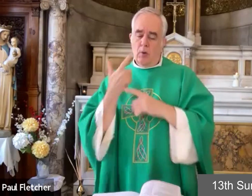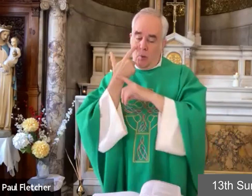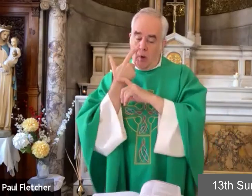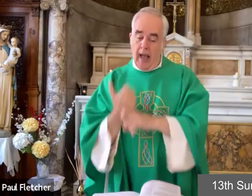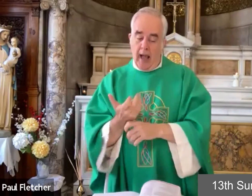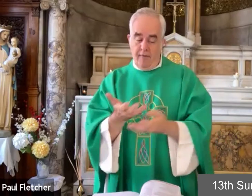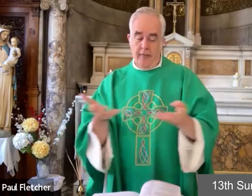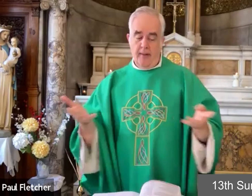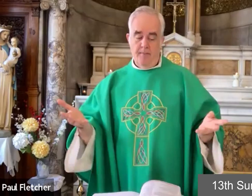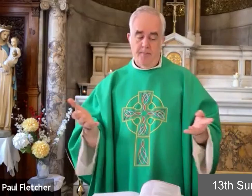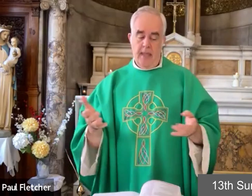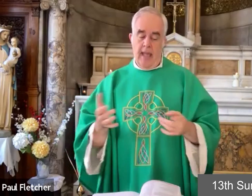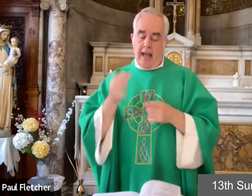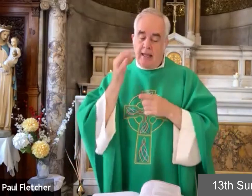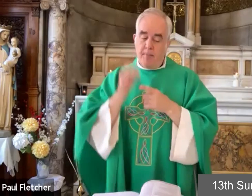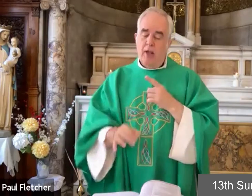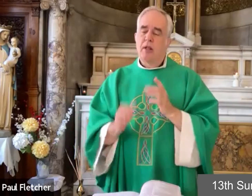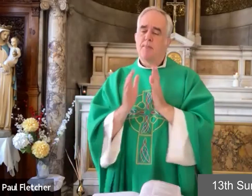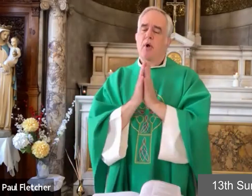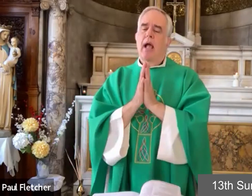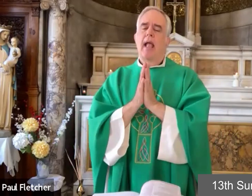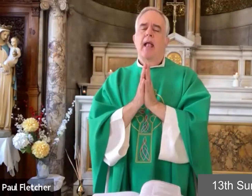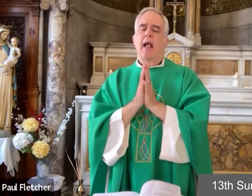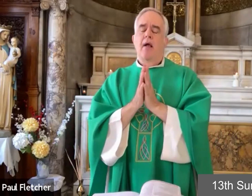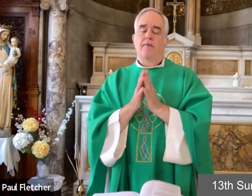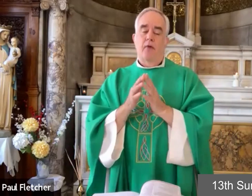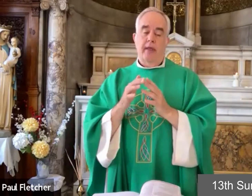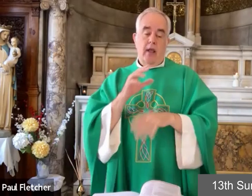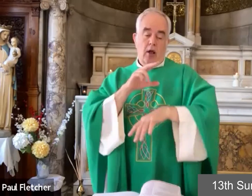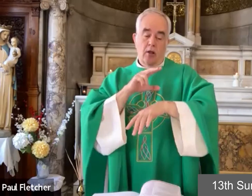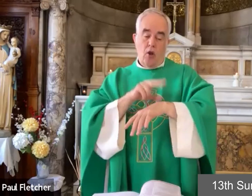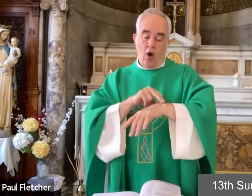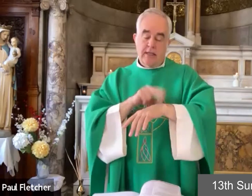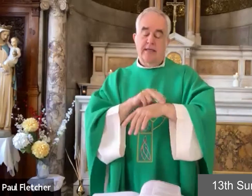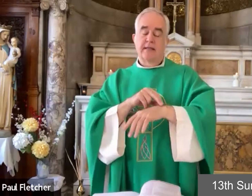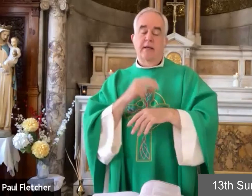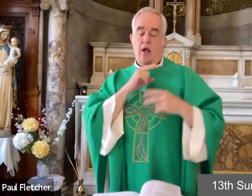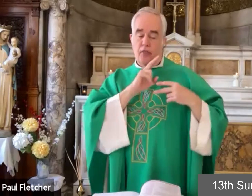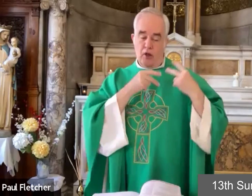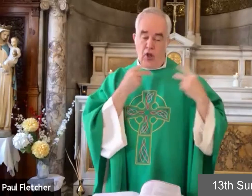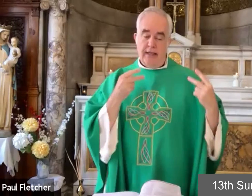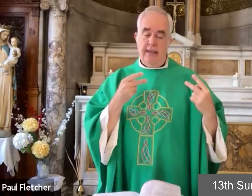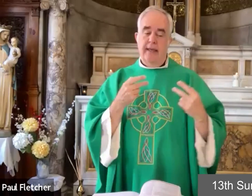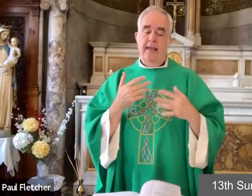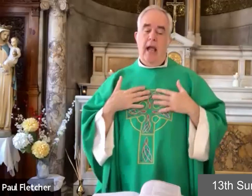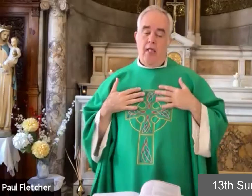who care for them. And especially pray for the doctors, the nurses,